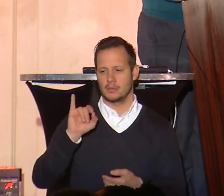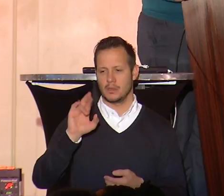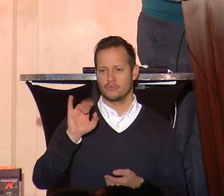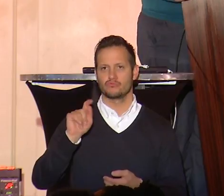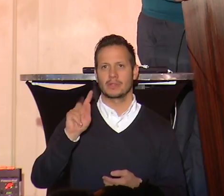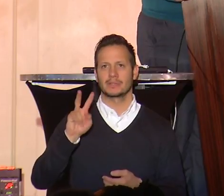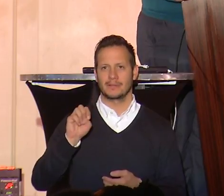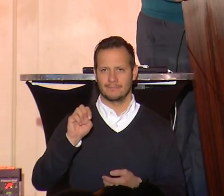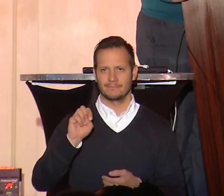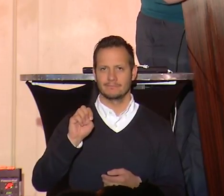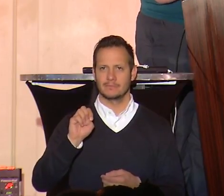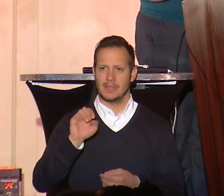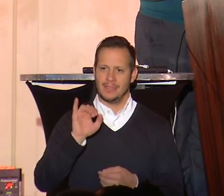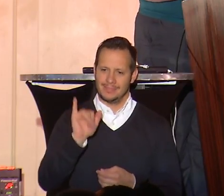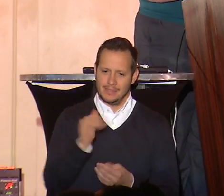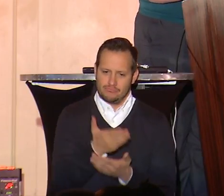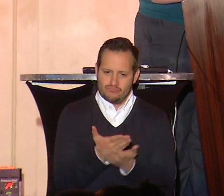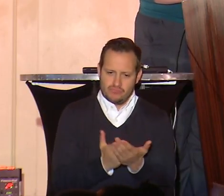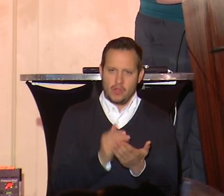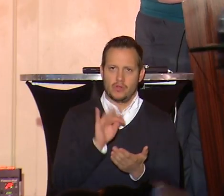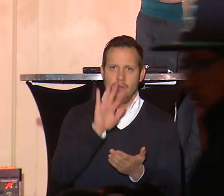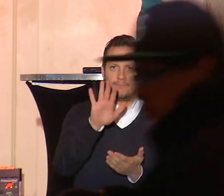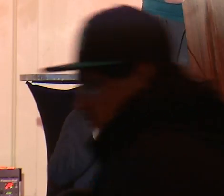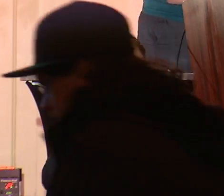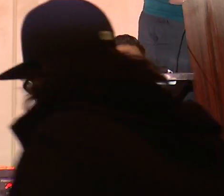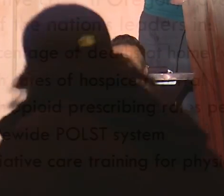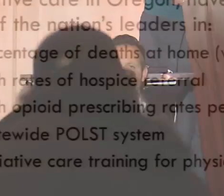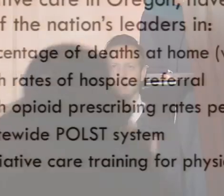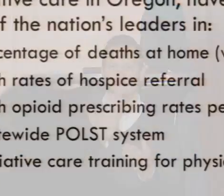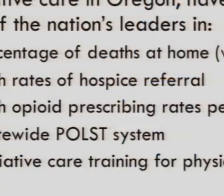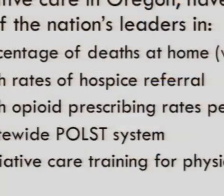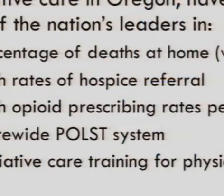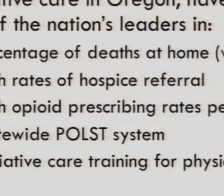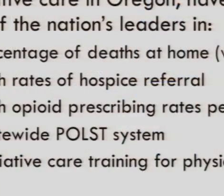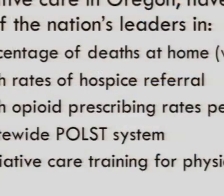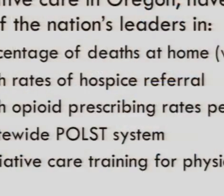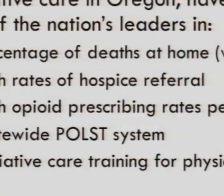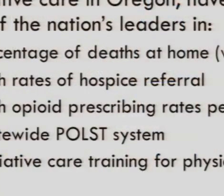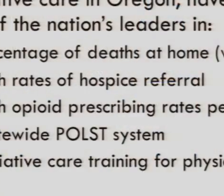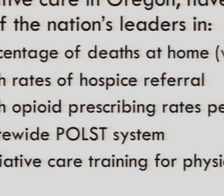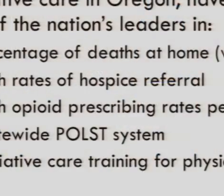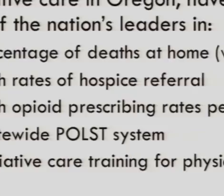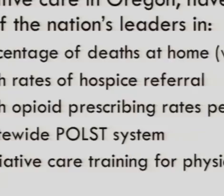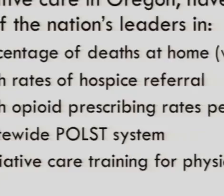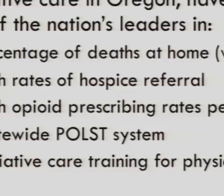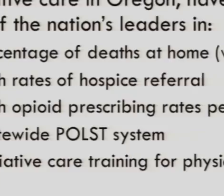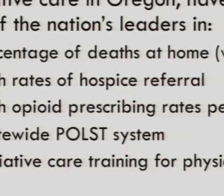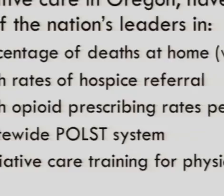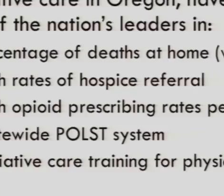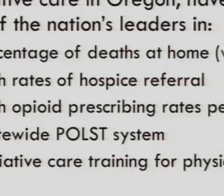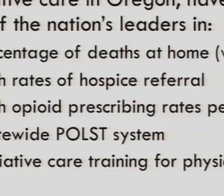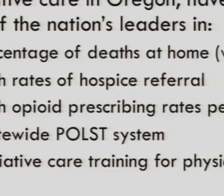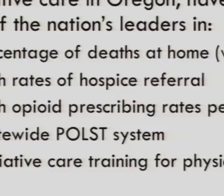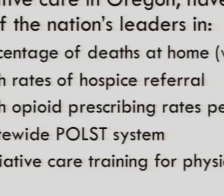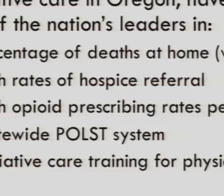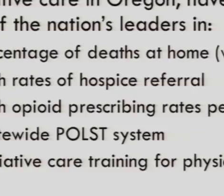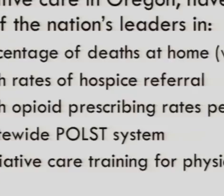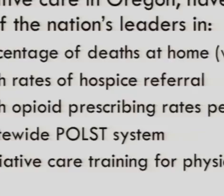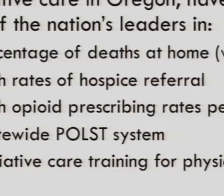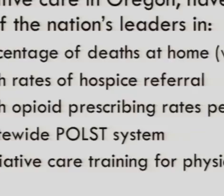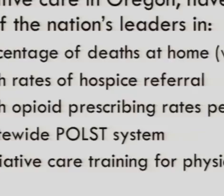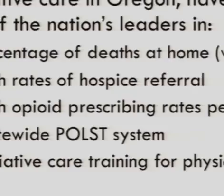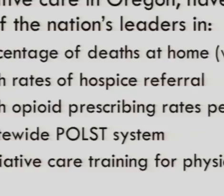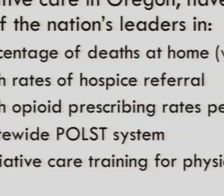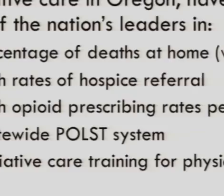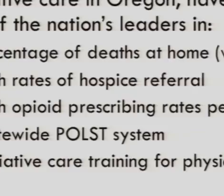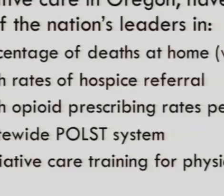just groundbreaking ideas. And palliative care training for physicians, healthcare workers is higher in Oregon than almost any other state.